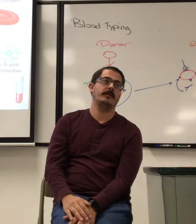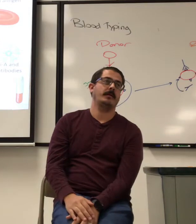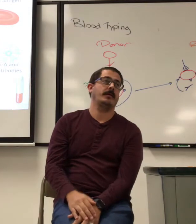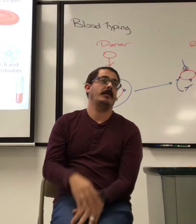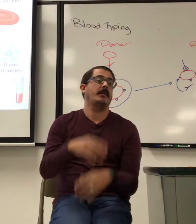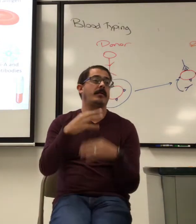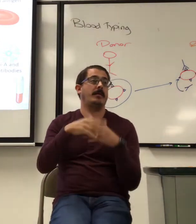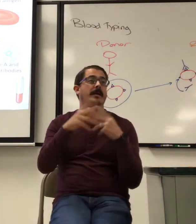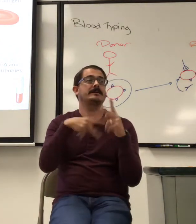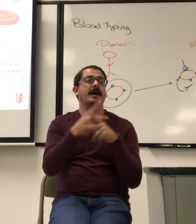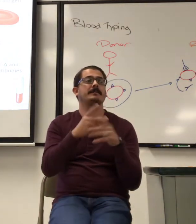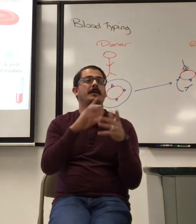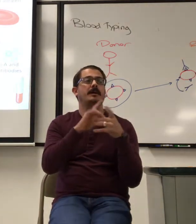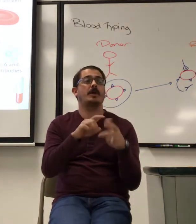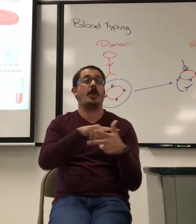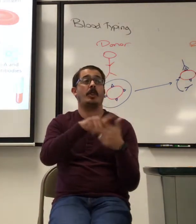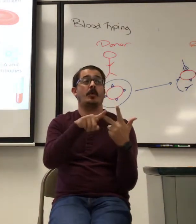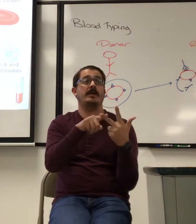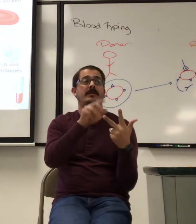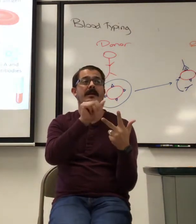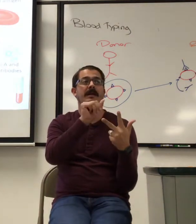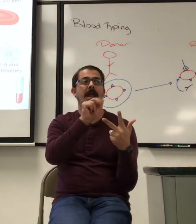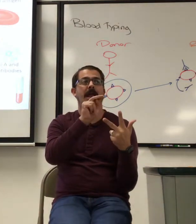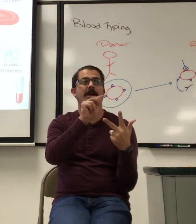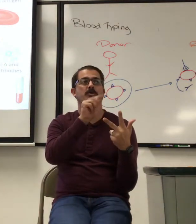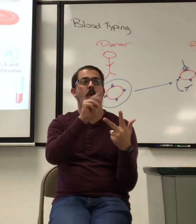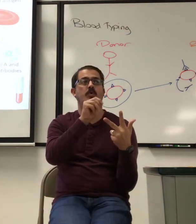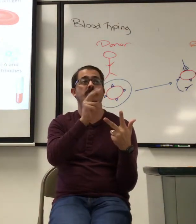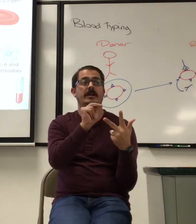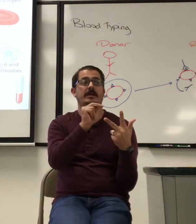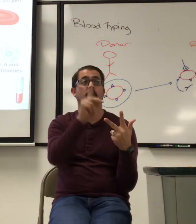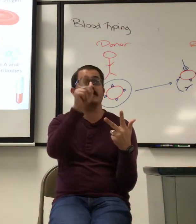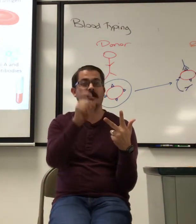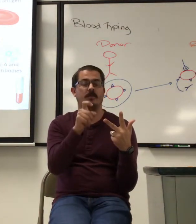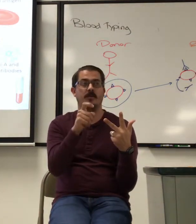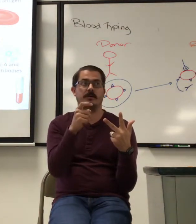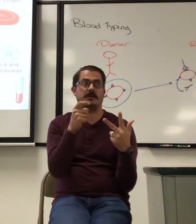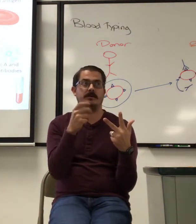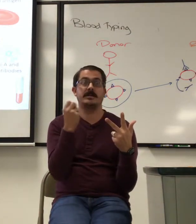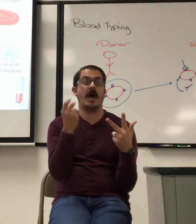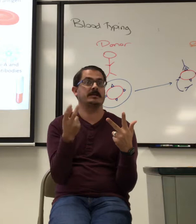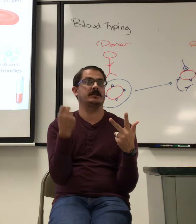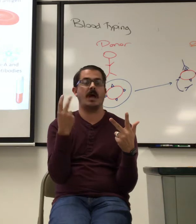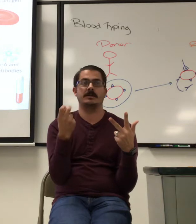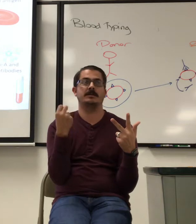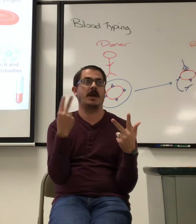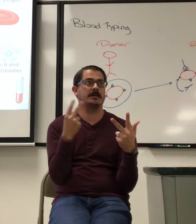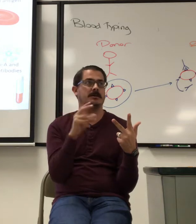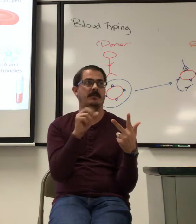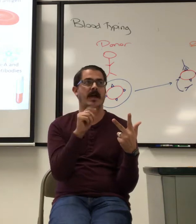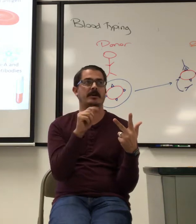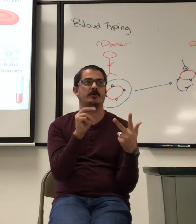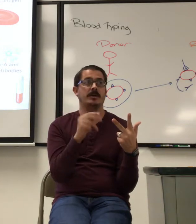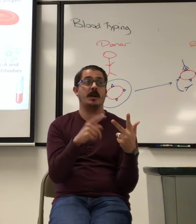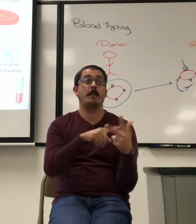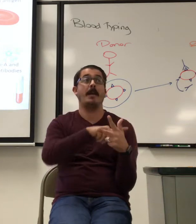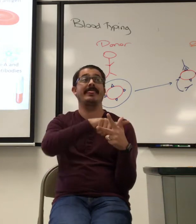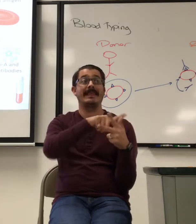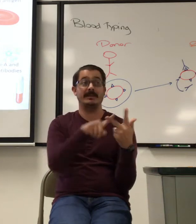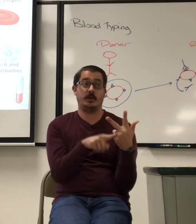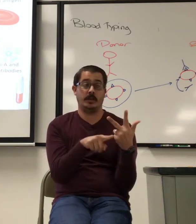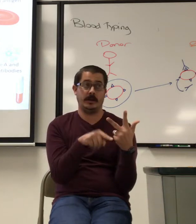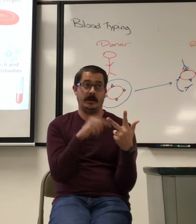different antigens that we test for. And there's dozens and dozens of antigens. But these